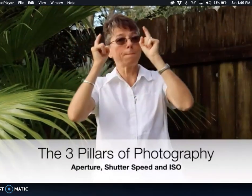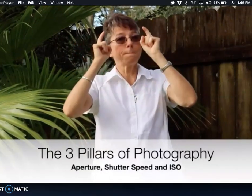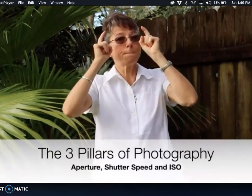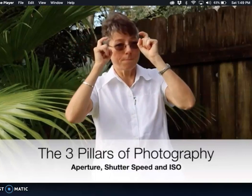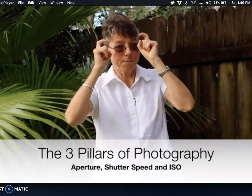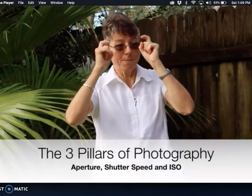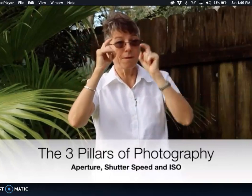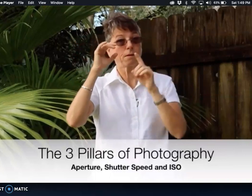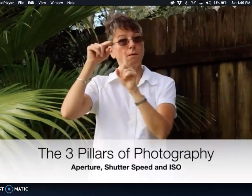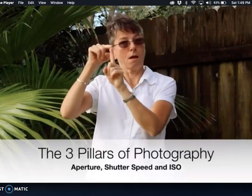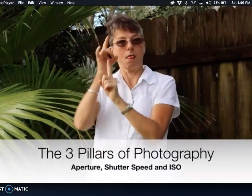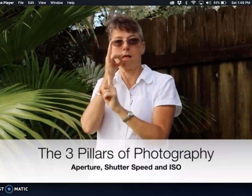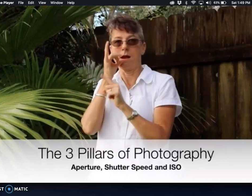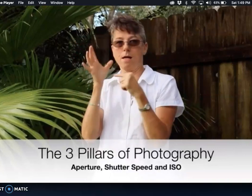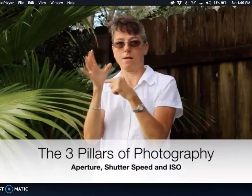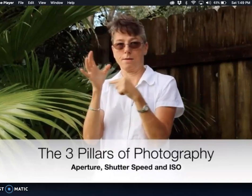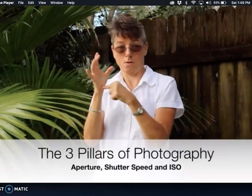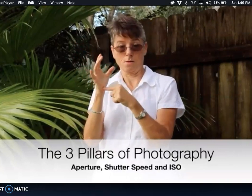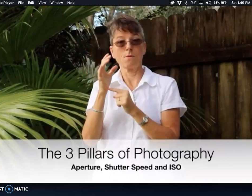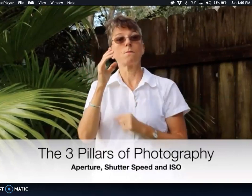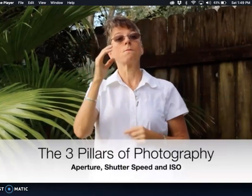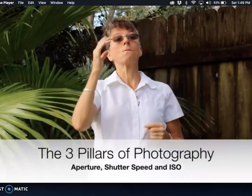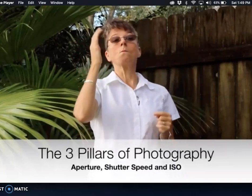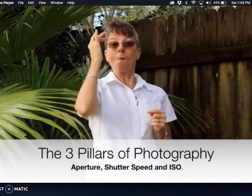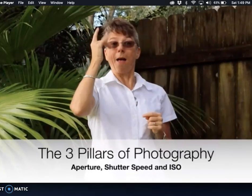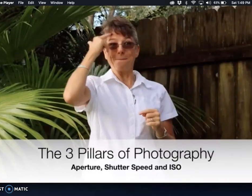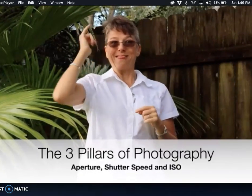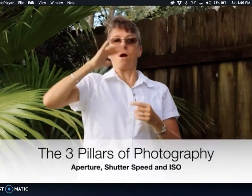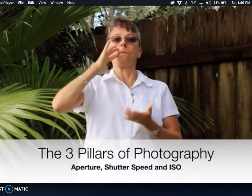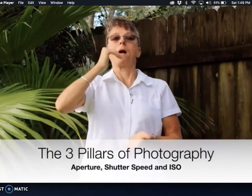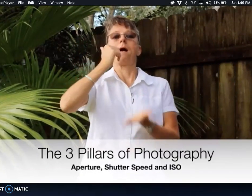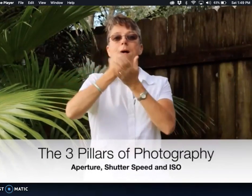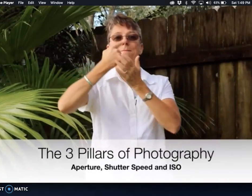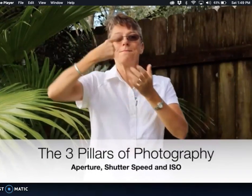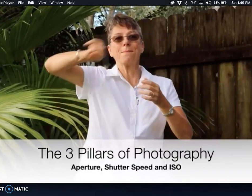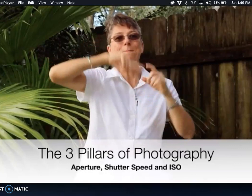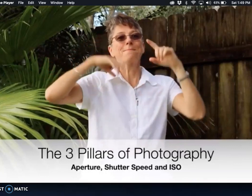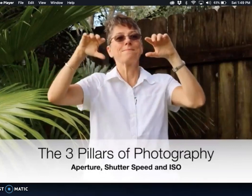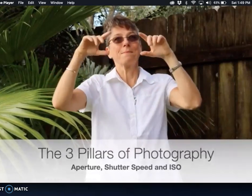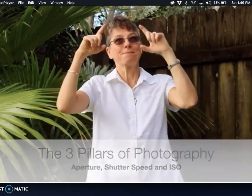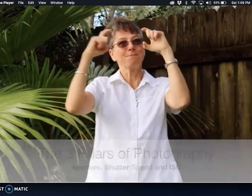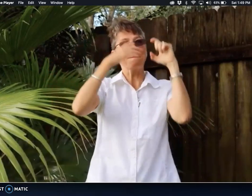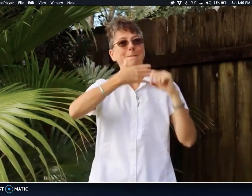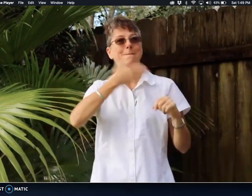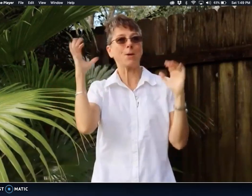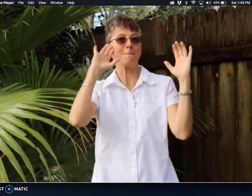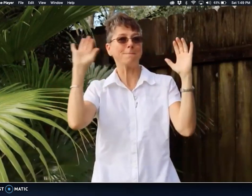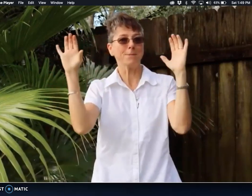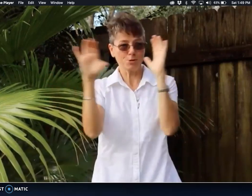now there are three what are called pillars of photography that I want to talk about. And talking about these will